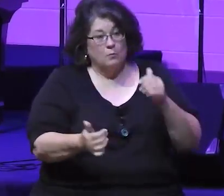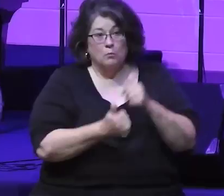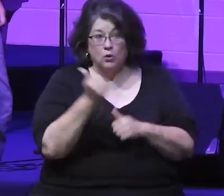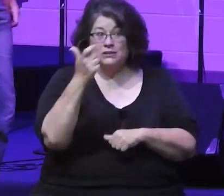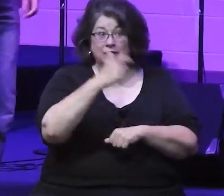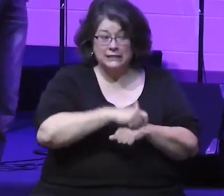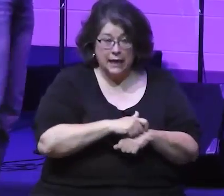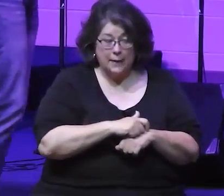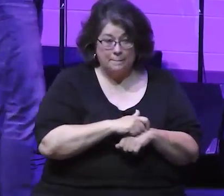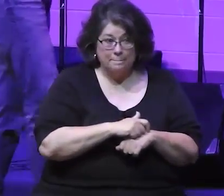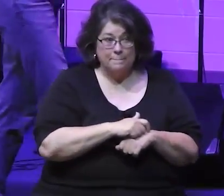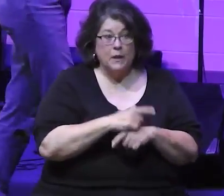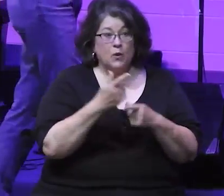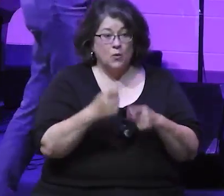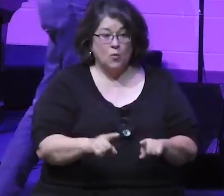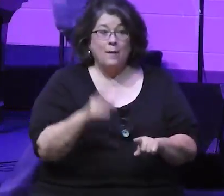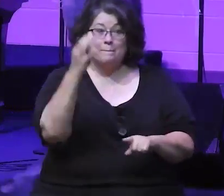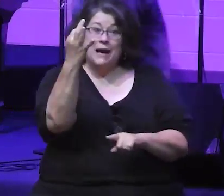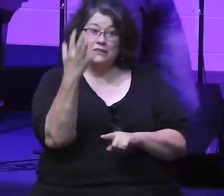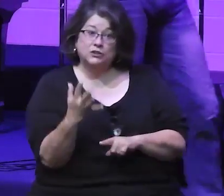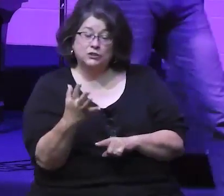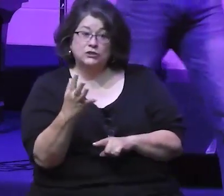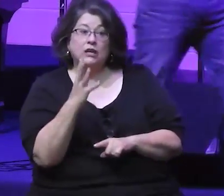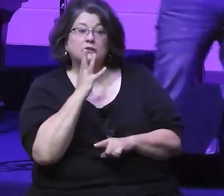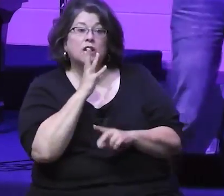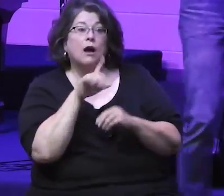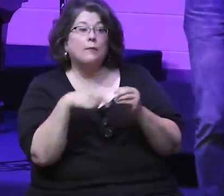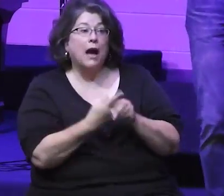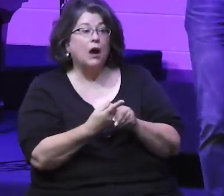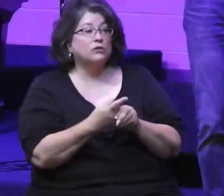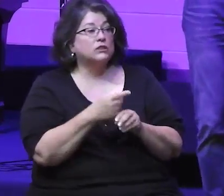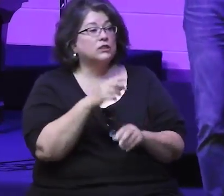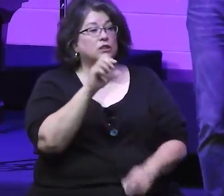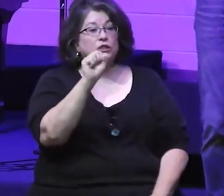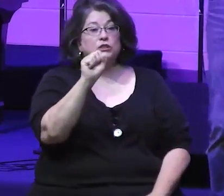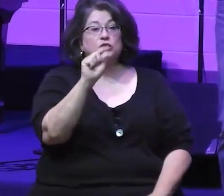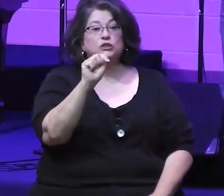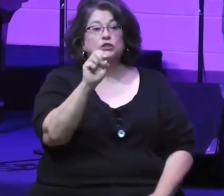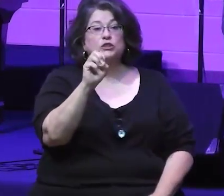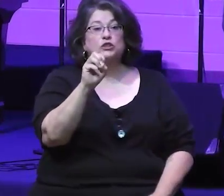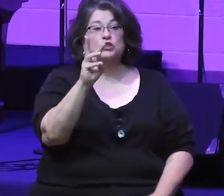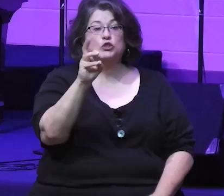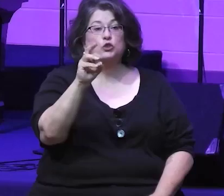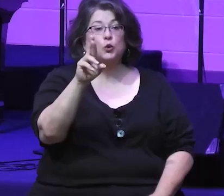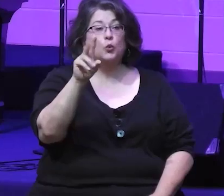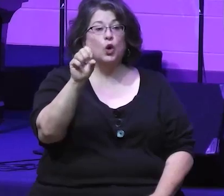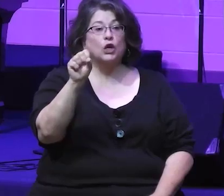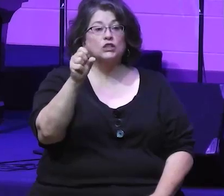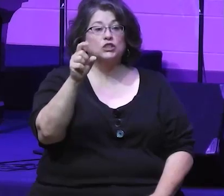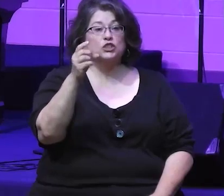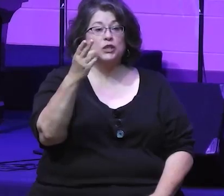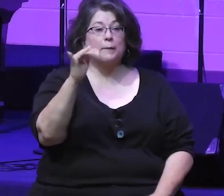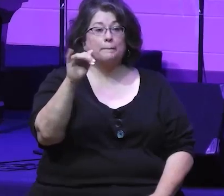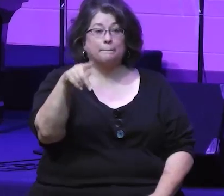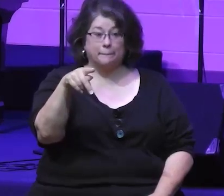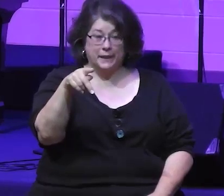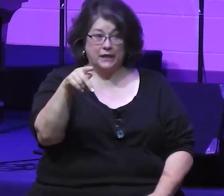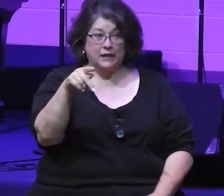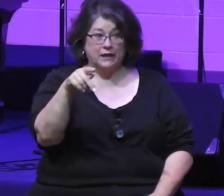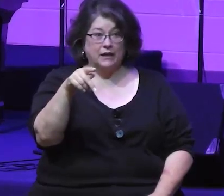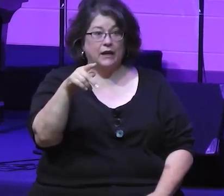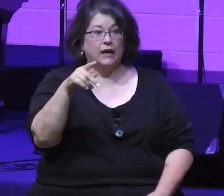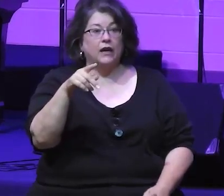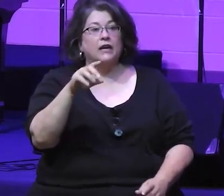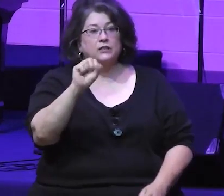time, when pastors talk about the idea of stewardship, they have in the back of their mind, or coming right out of their mouth